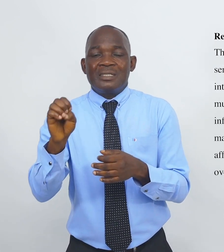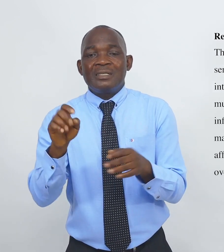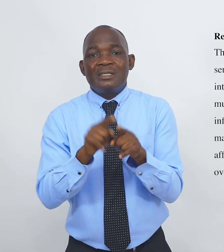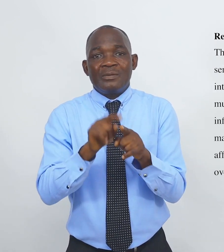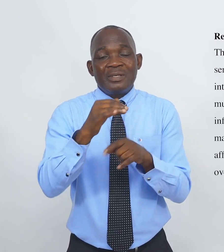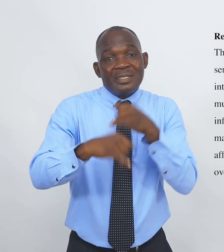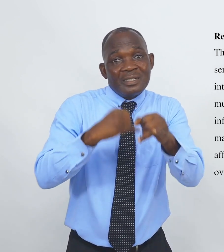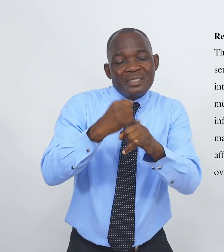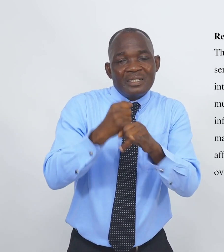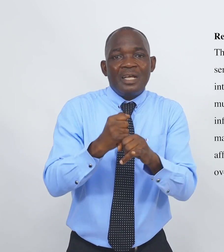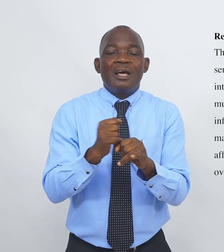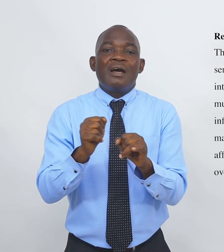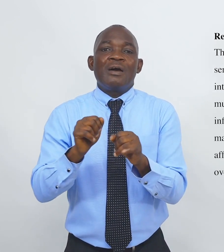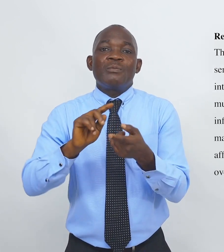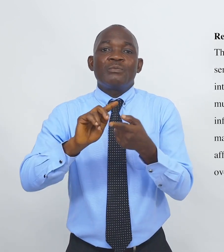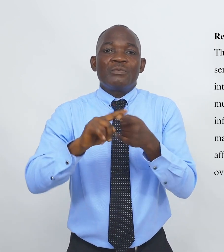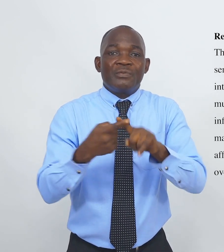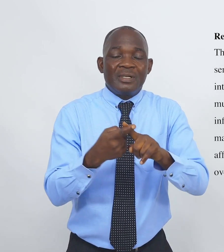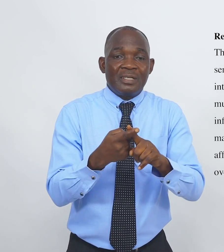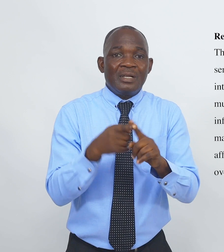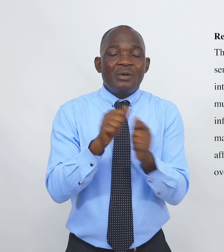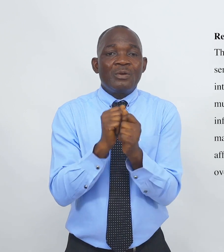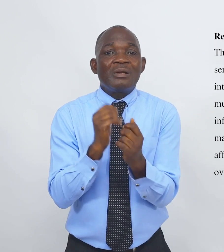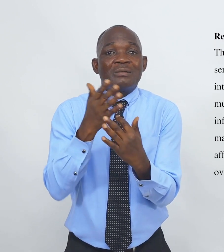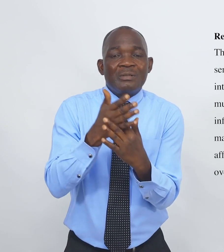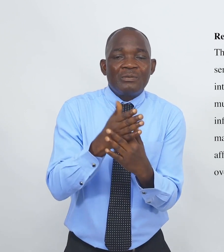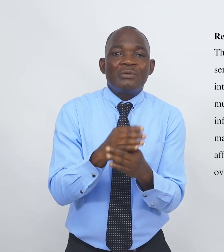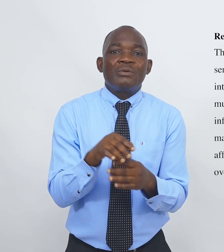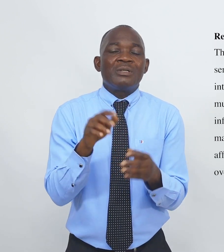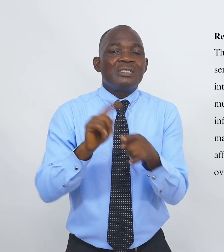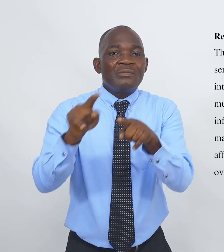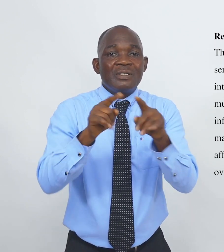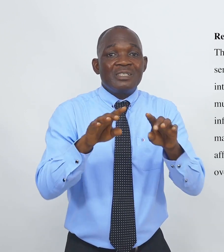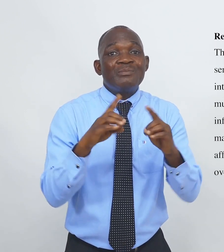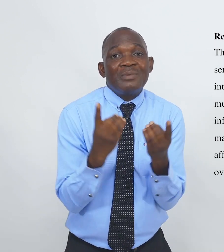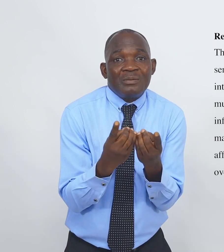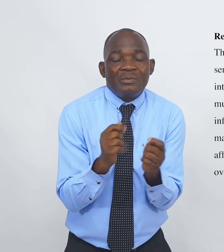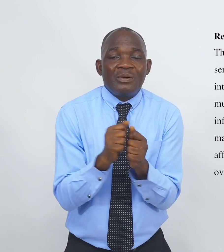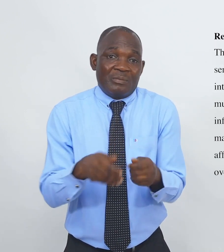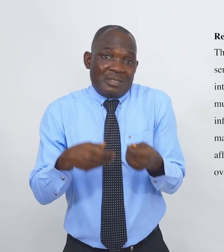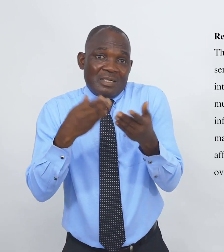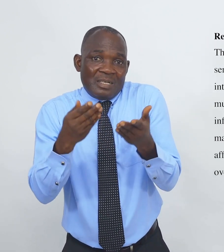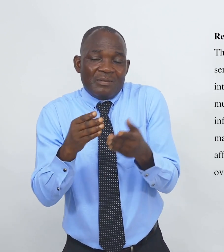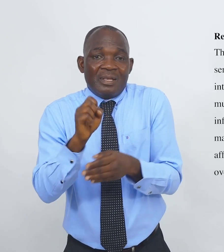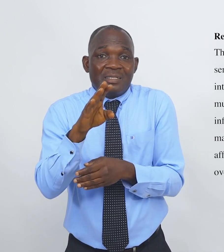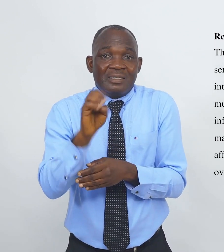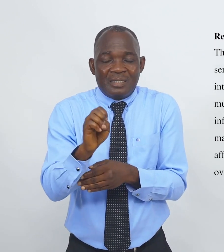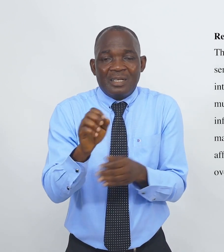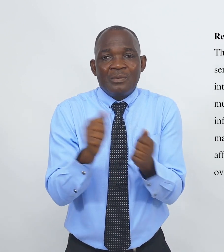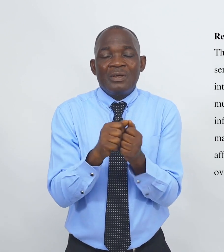its international counterparts. It interfaces with multilateral agencies and provides the SEC with information